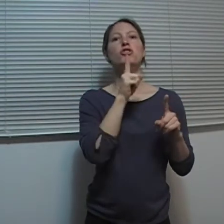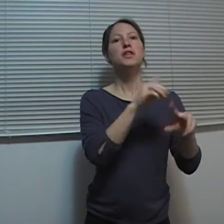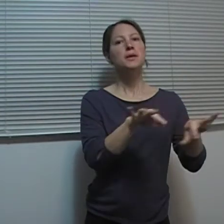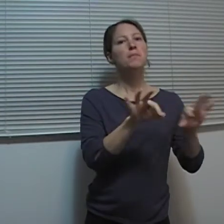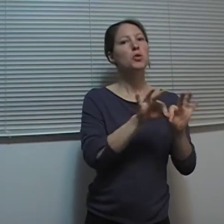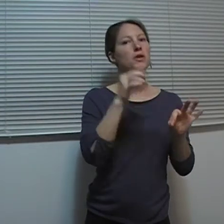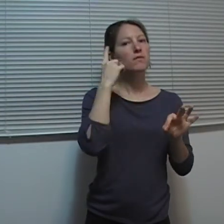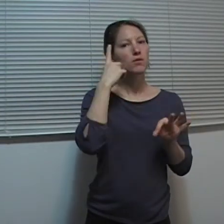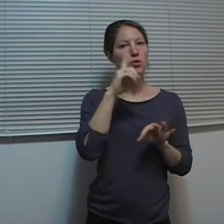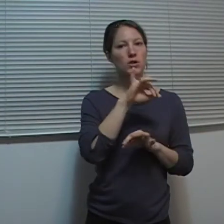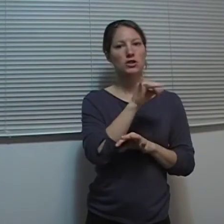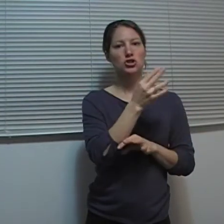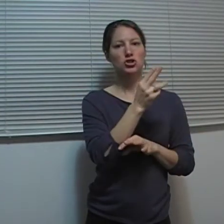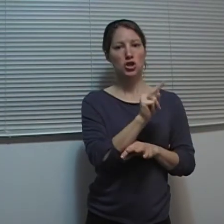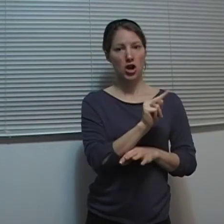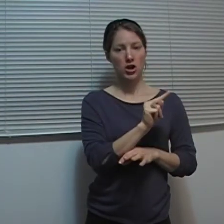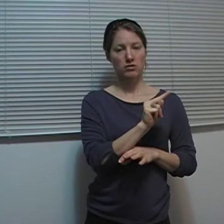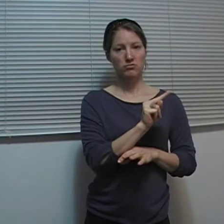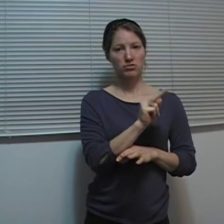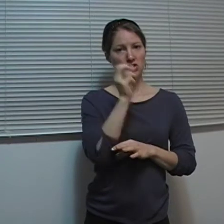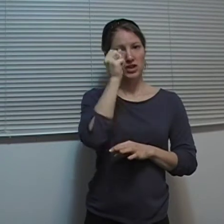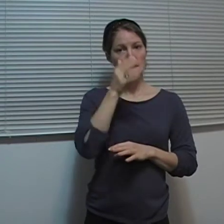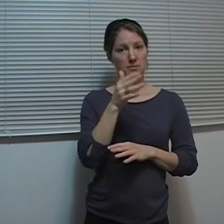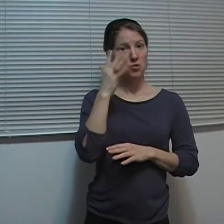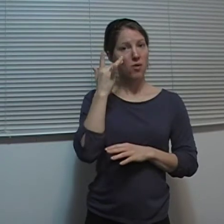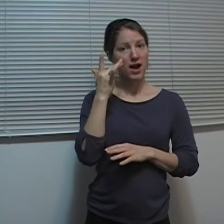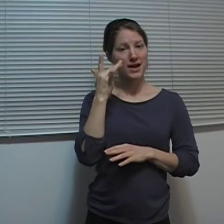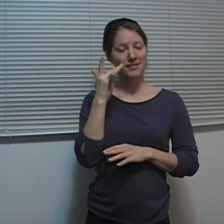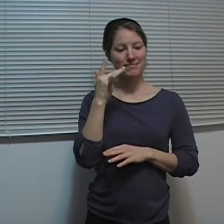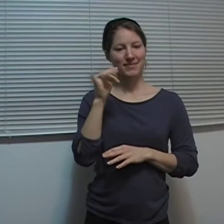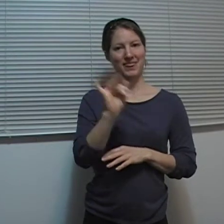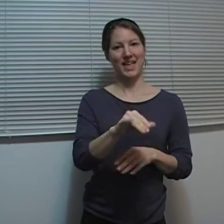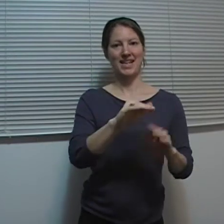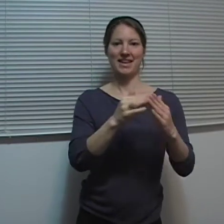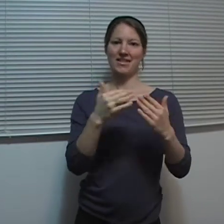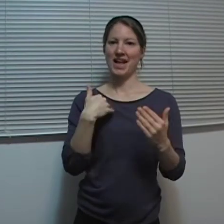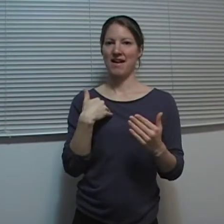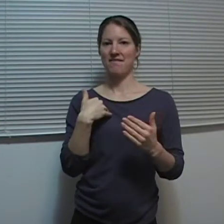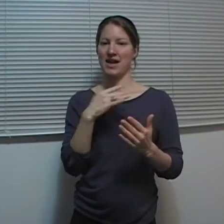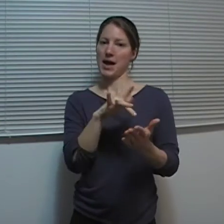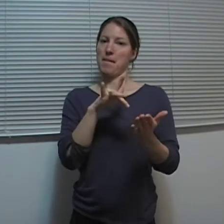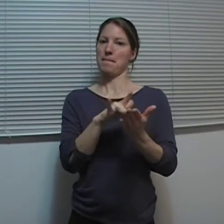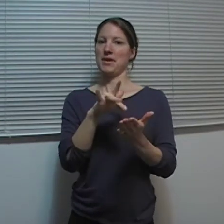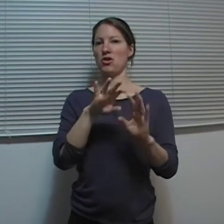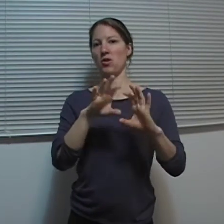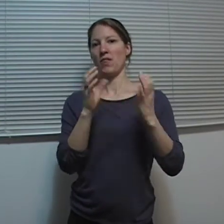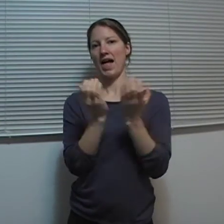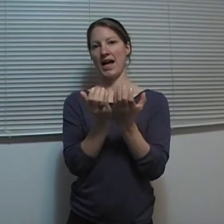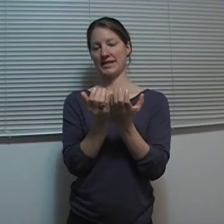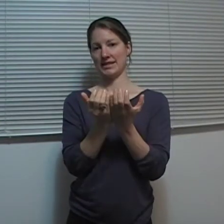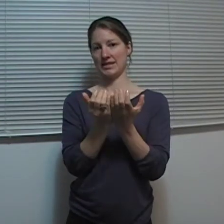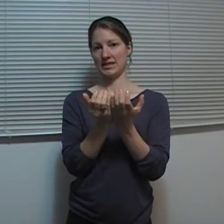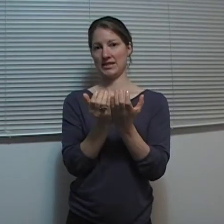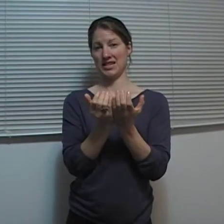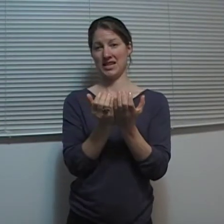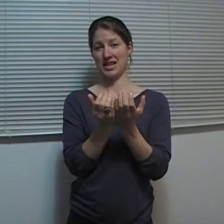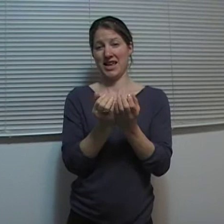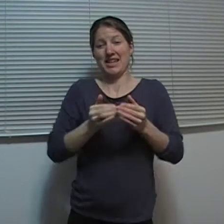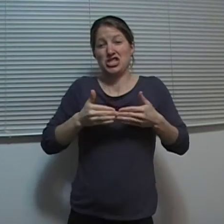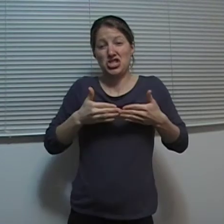class. Generally, throughout England, you were either very poor or very rich. But if you could sell goods and make